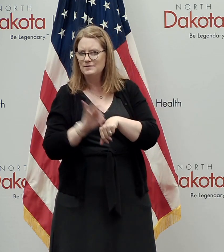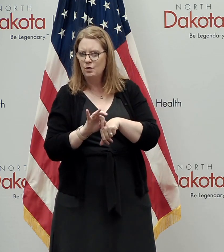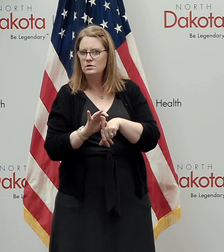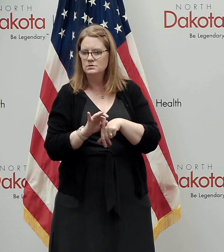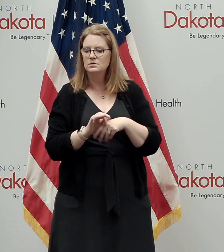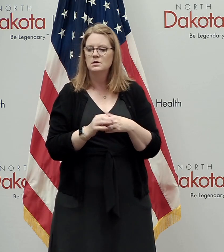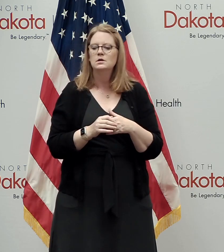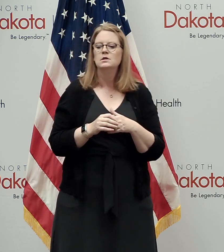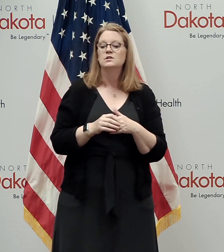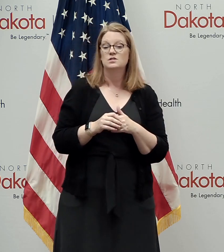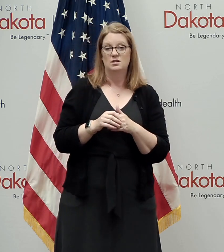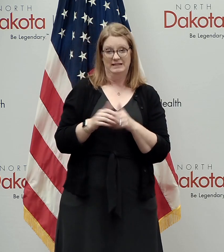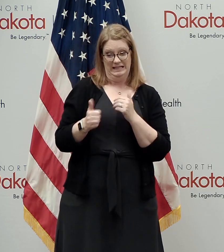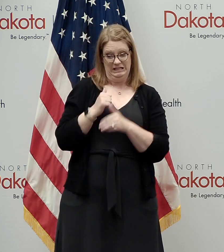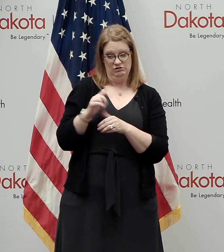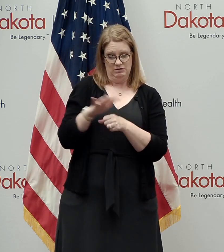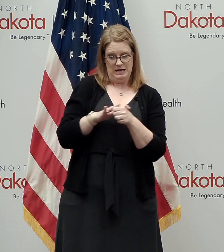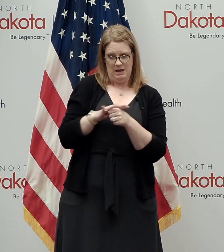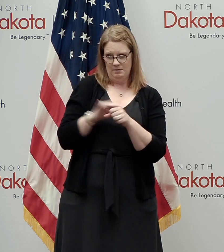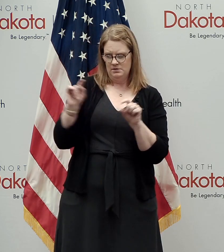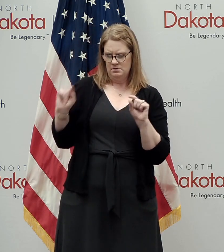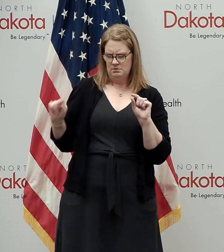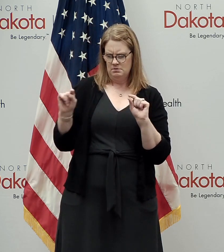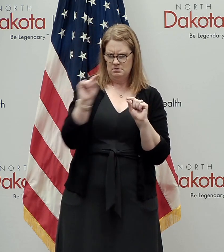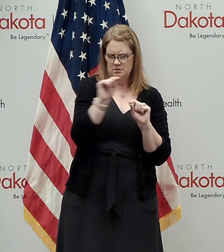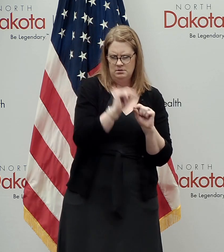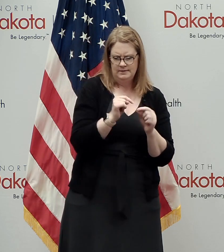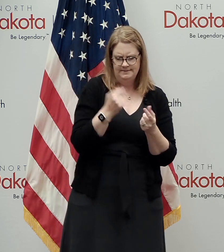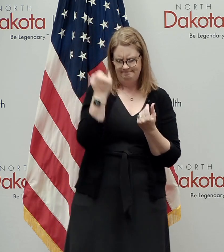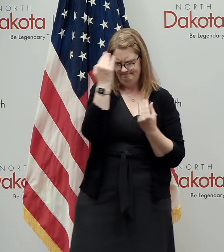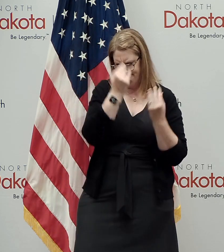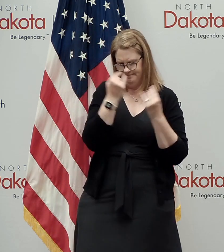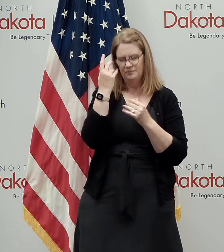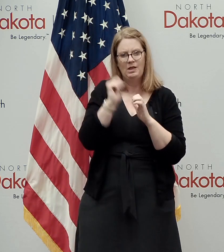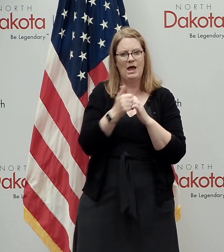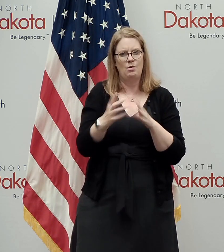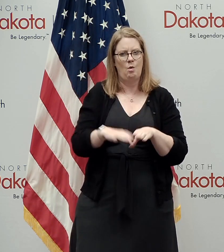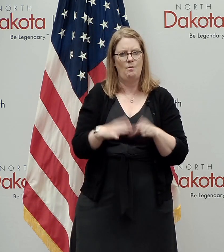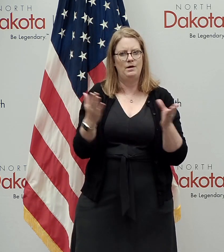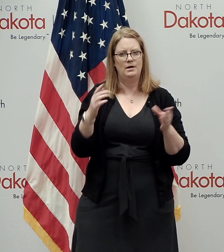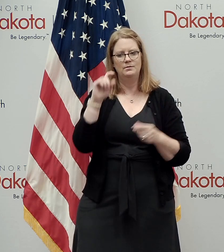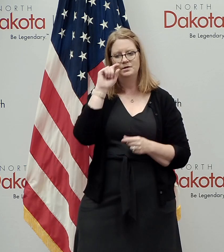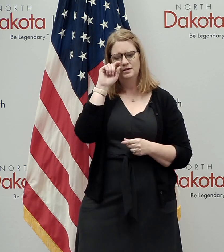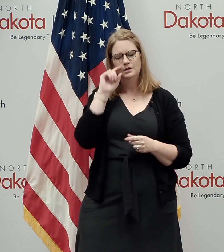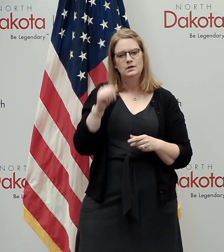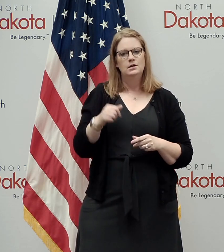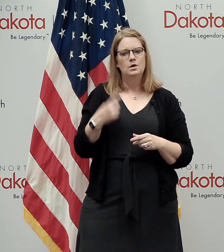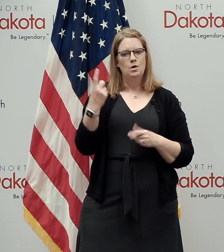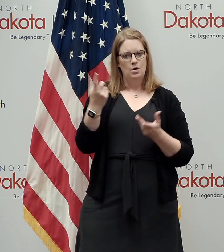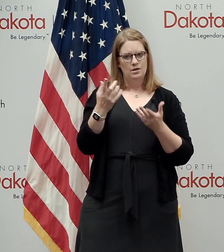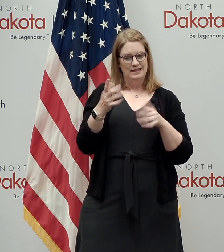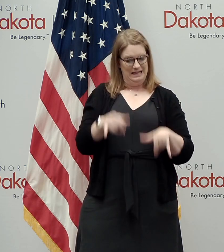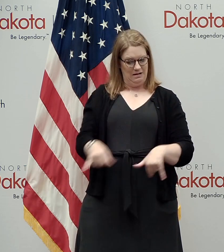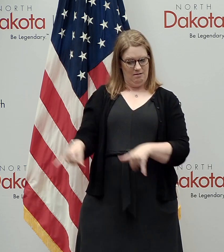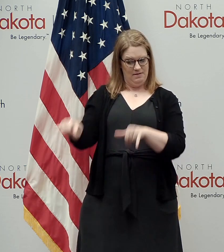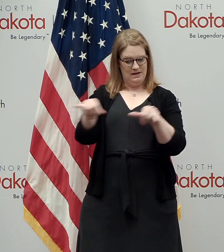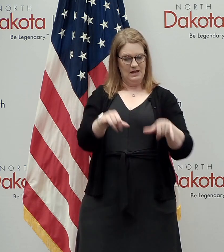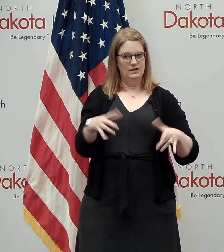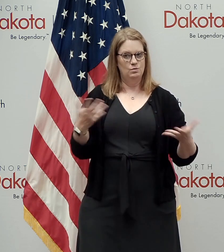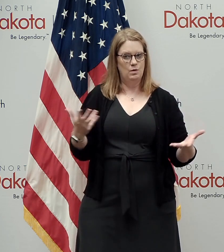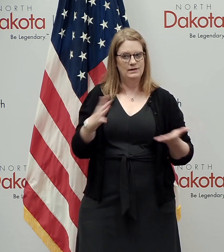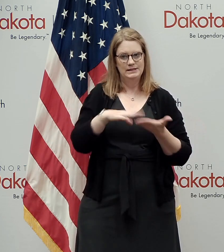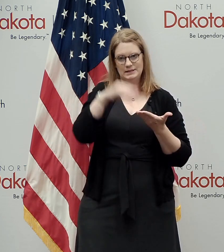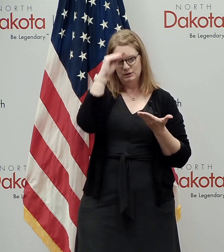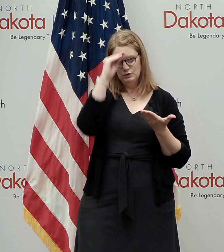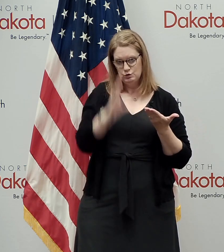how best to implement that. But one thing that is common across all that are the students. And we will be